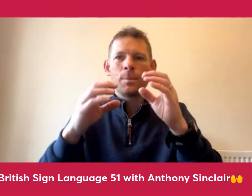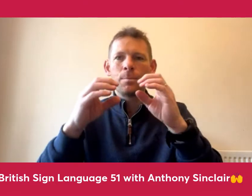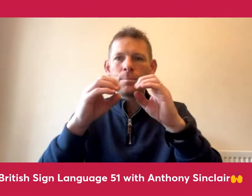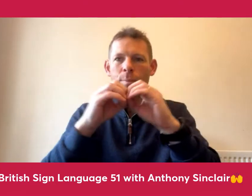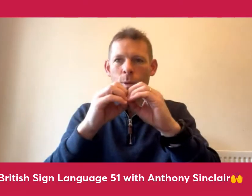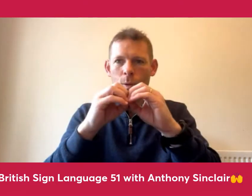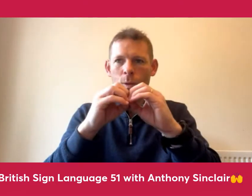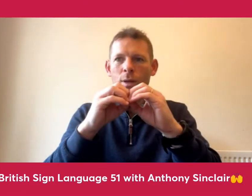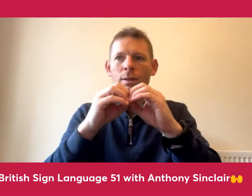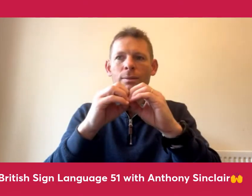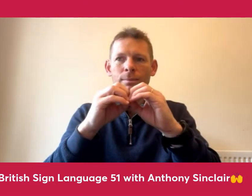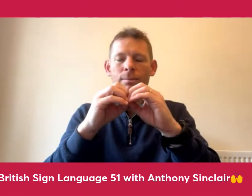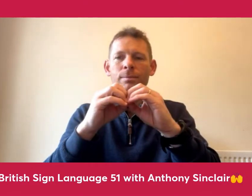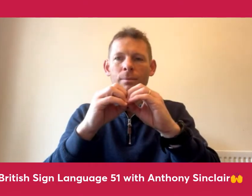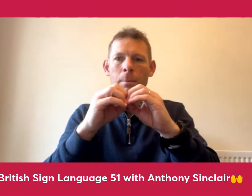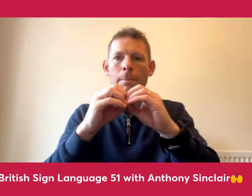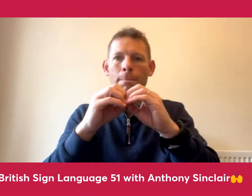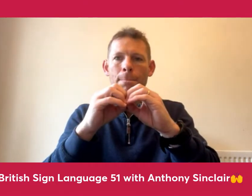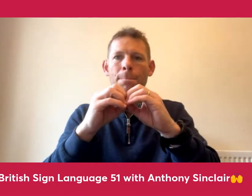half board,